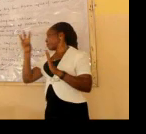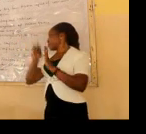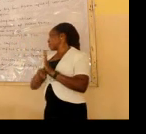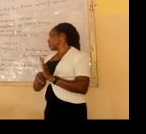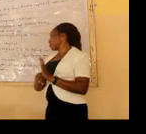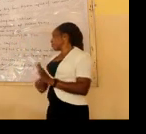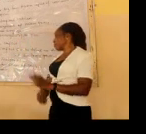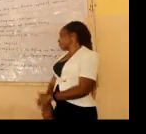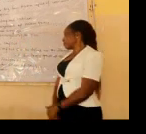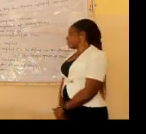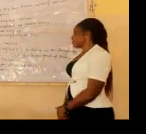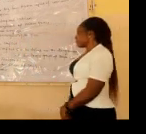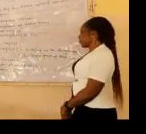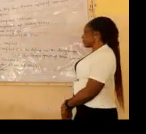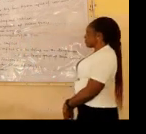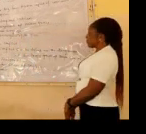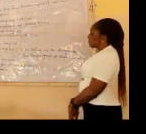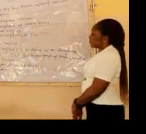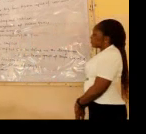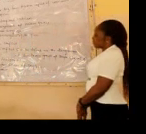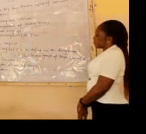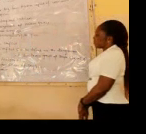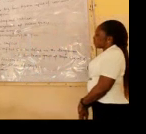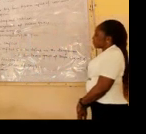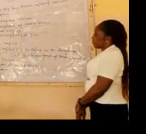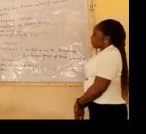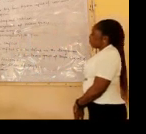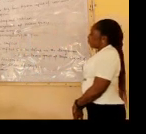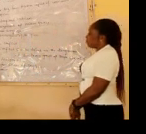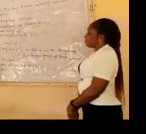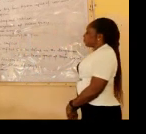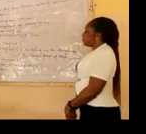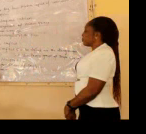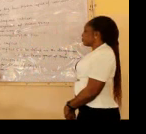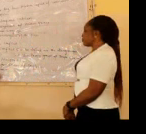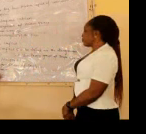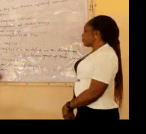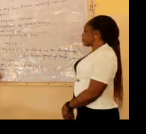Then another causes of conflict is what? Leadership tussle.